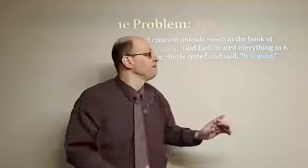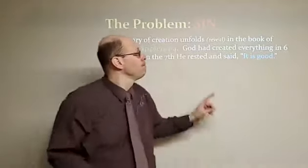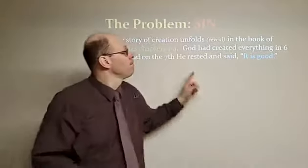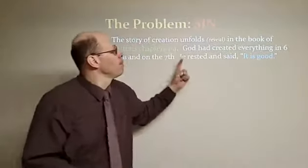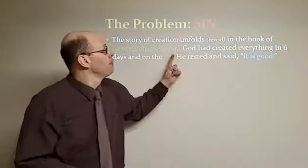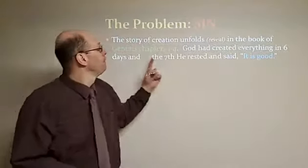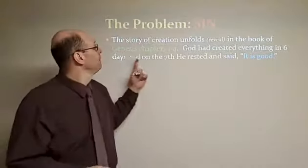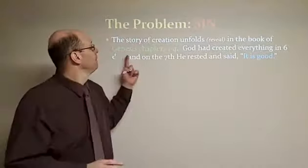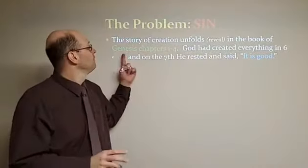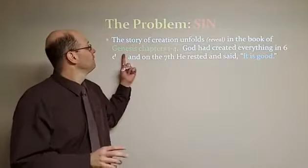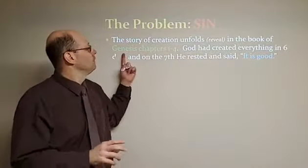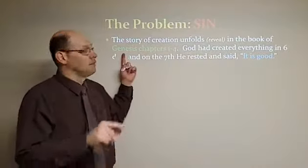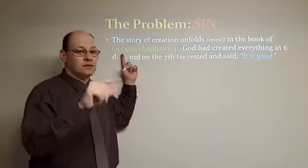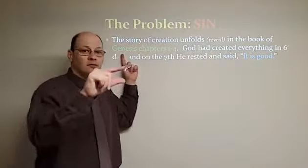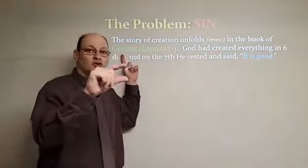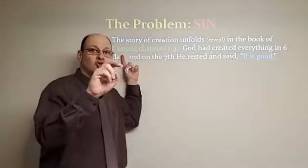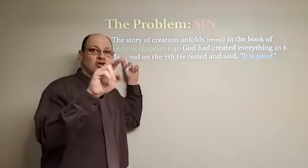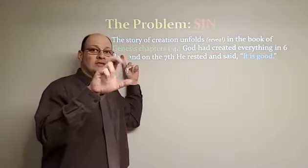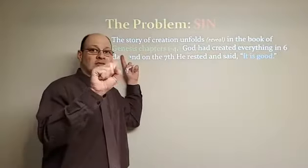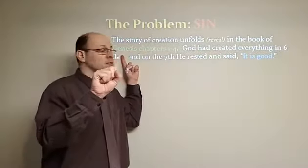days and on the seventh day he rested